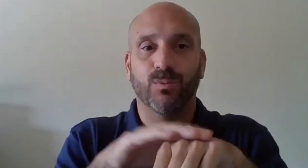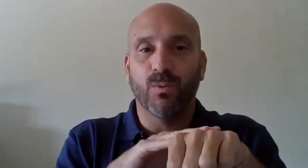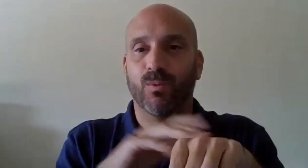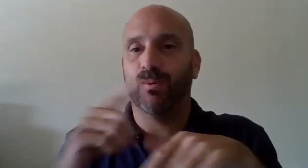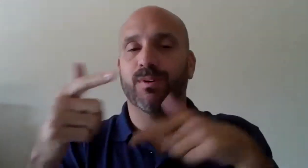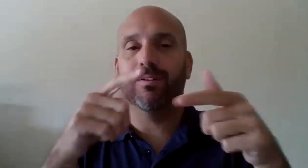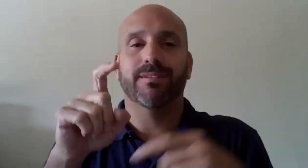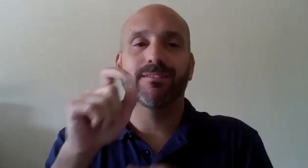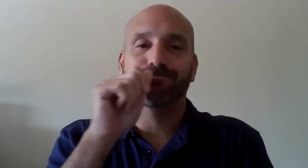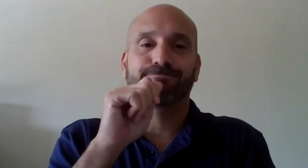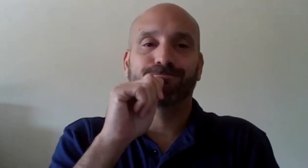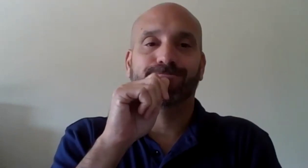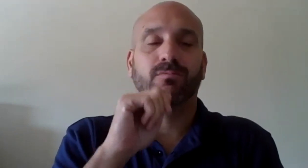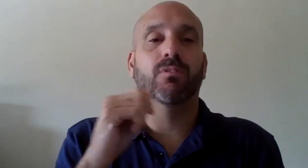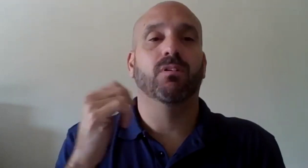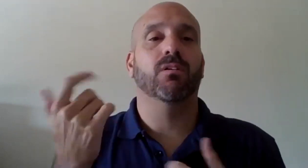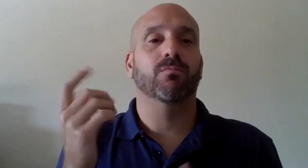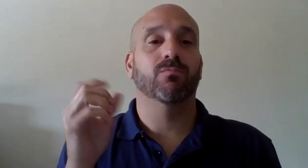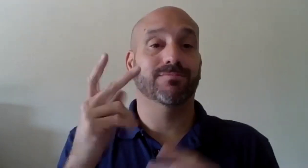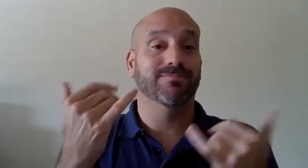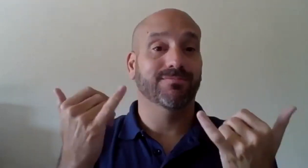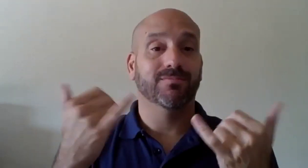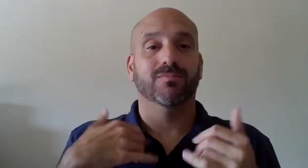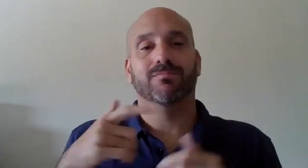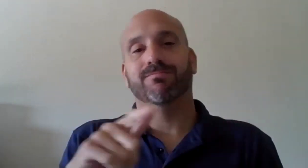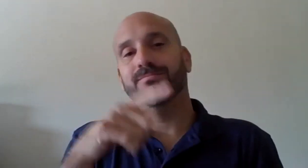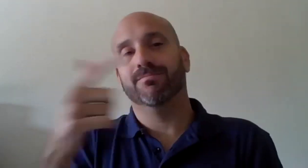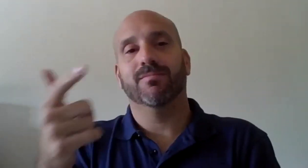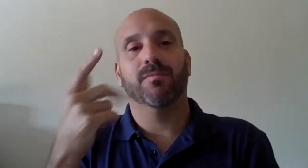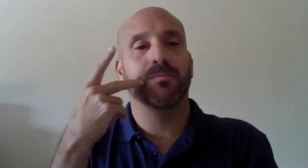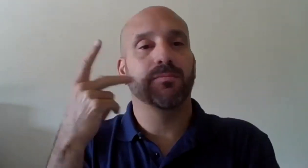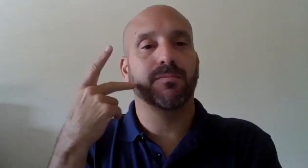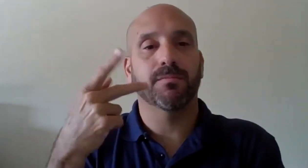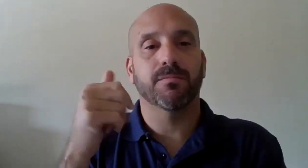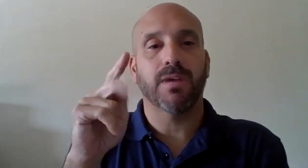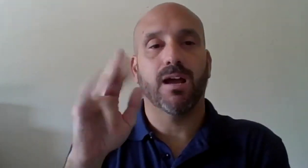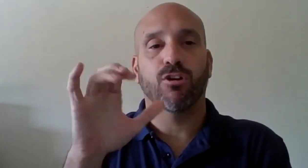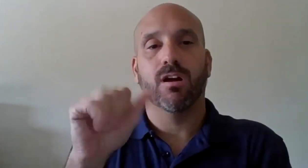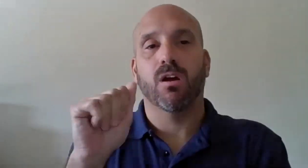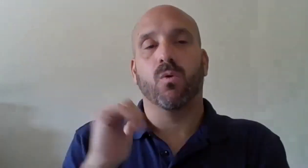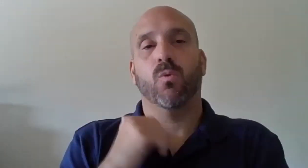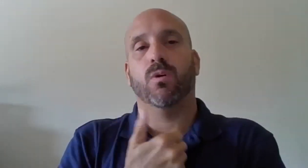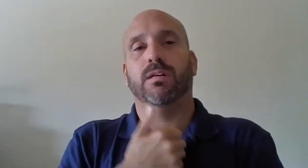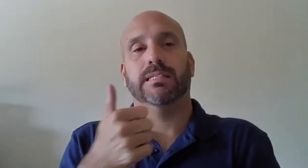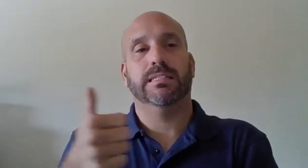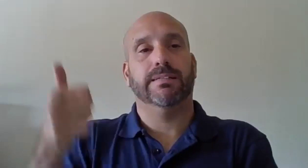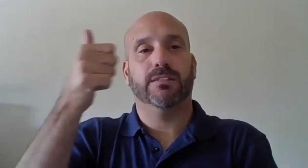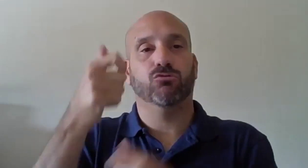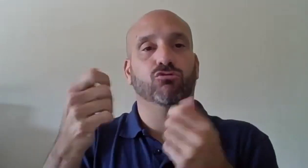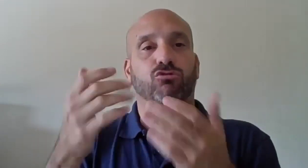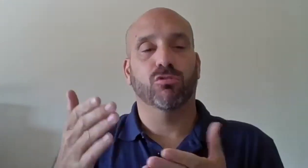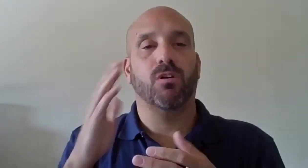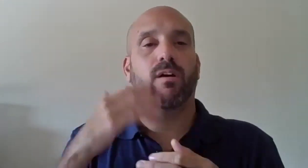technicality wise, our connection is a little bit slow, so please bear with us. Now we'll be going back to Patricia, who is